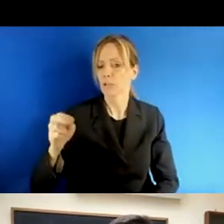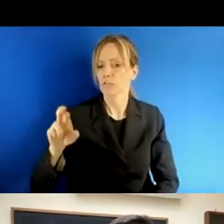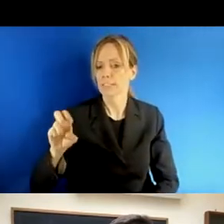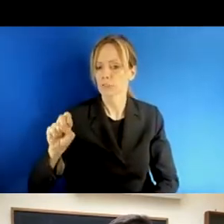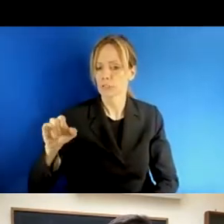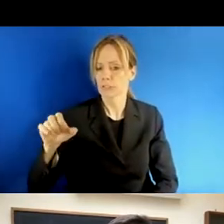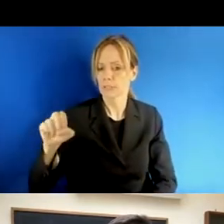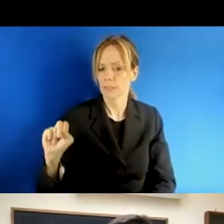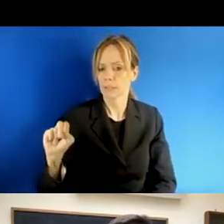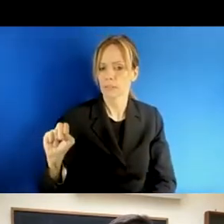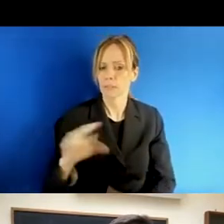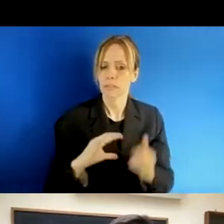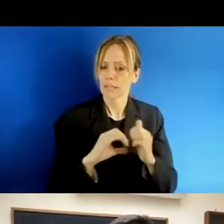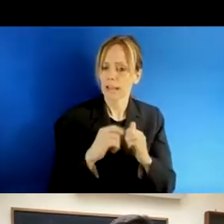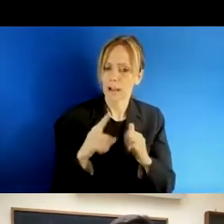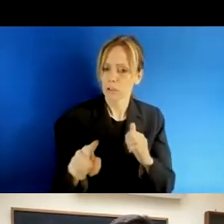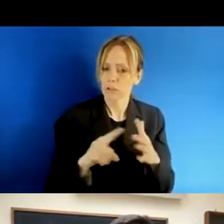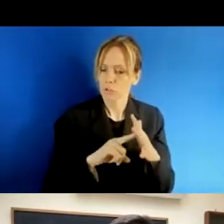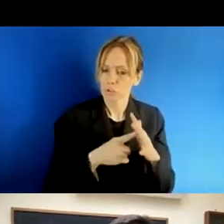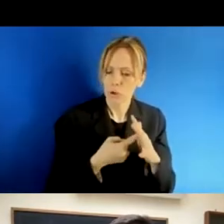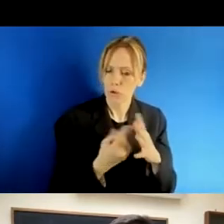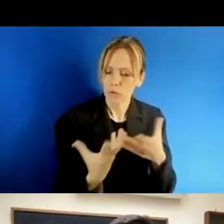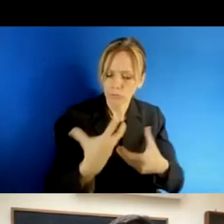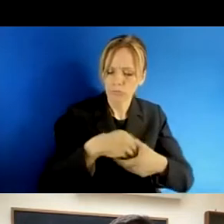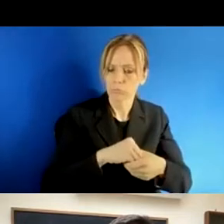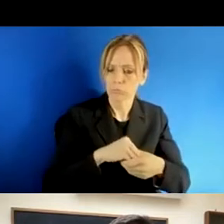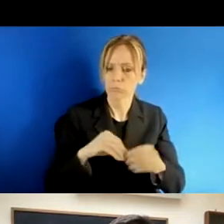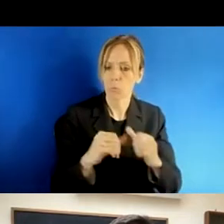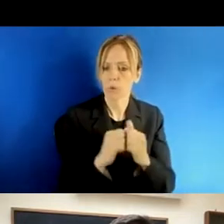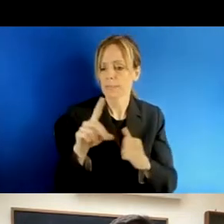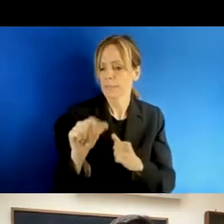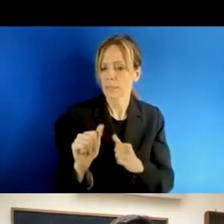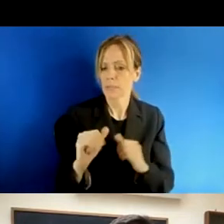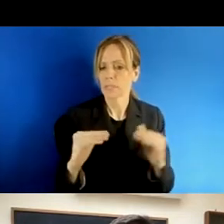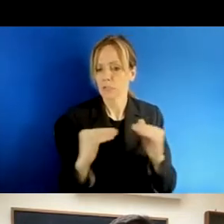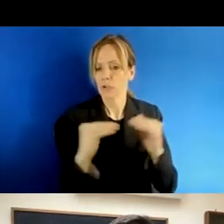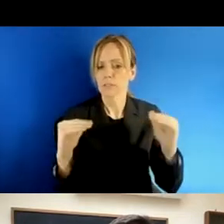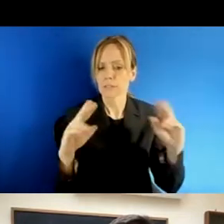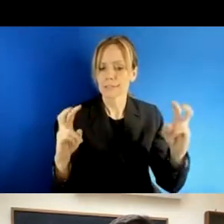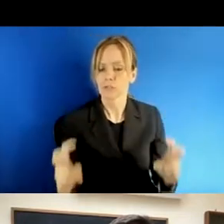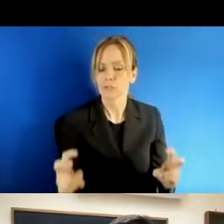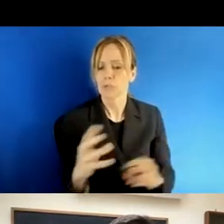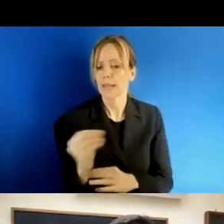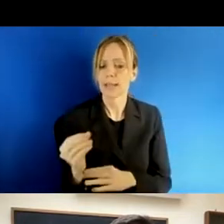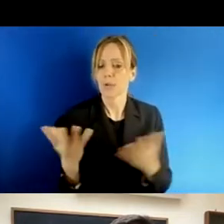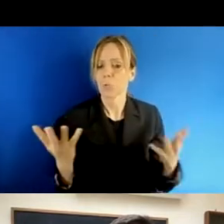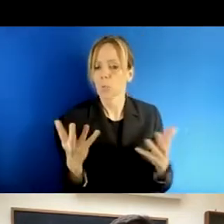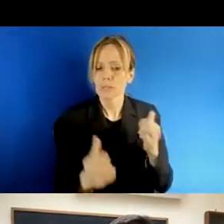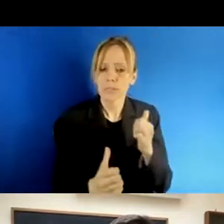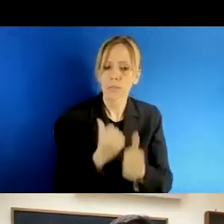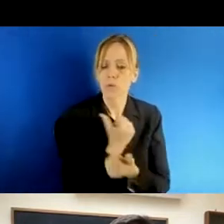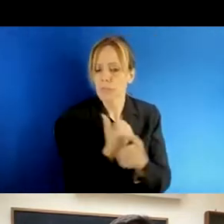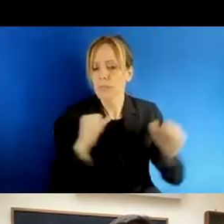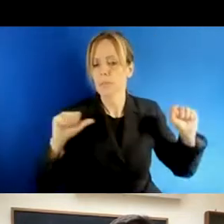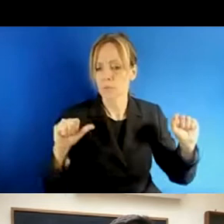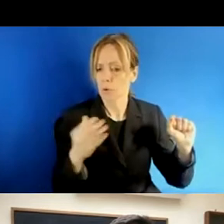How did you start to work on disability justice issues? And what's the most liberatory thing you felt that you've done that you'd like to